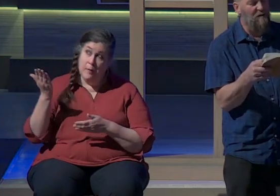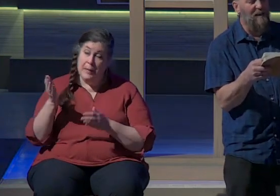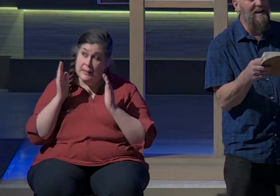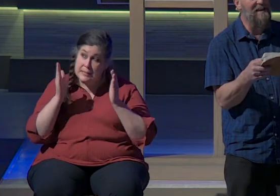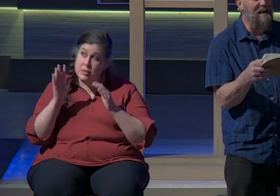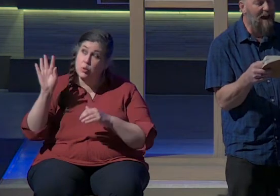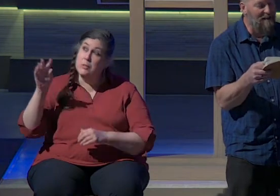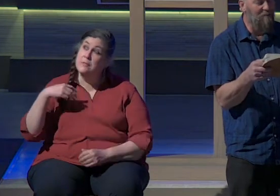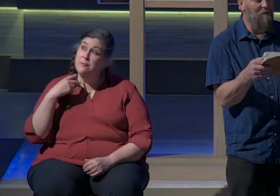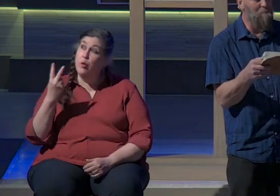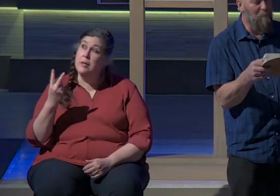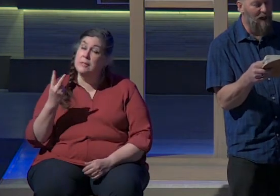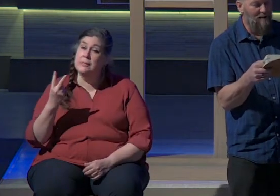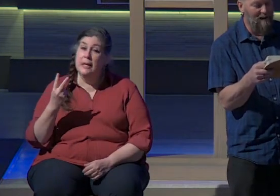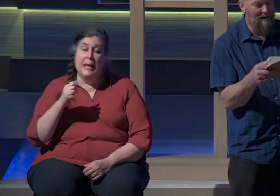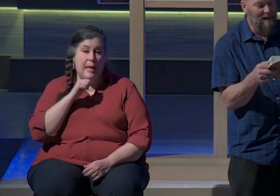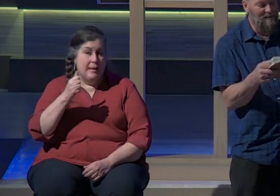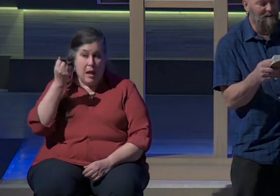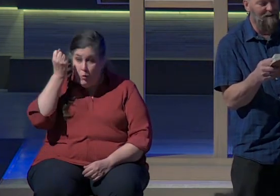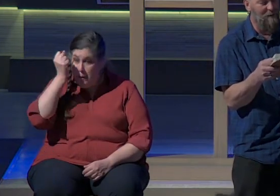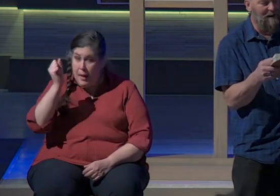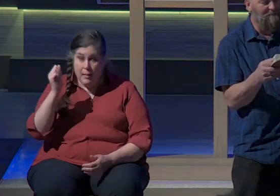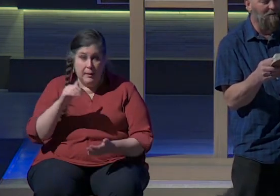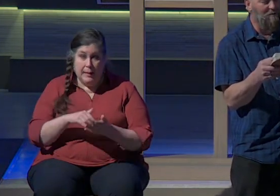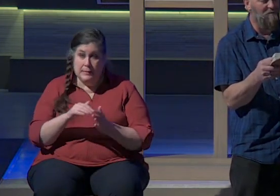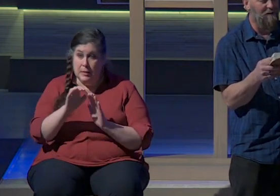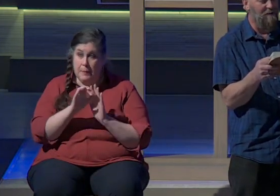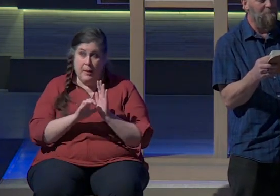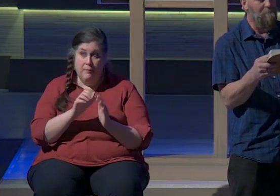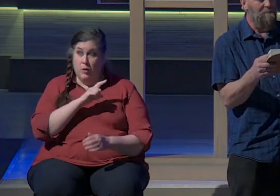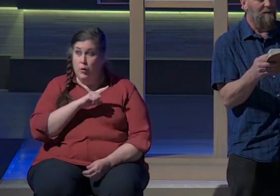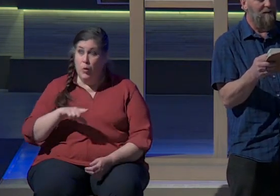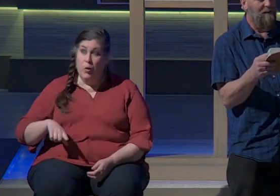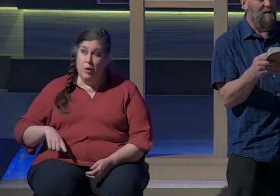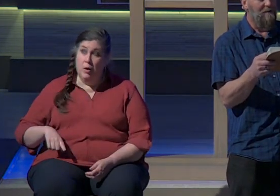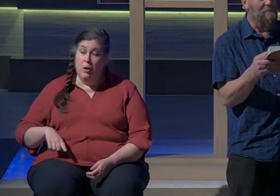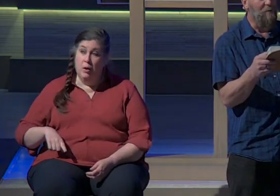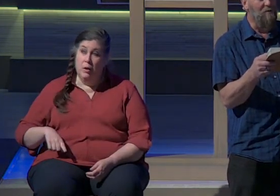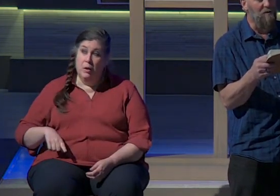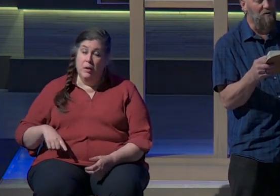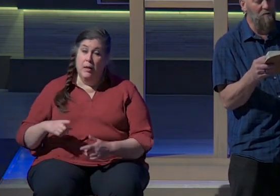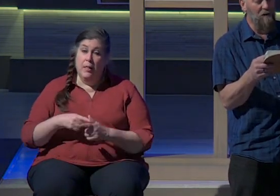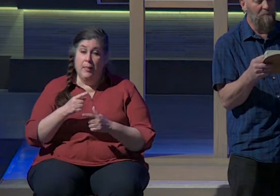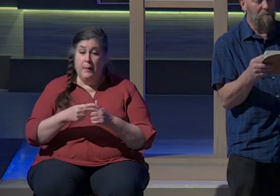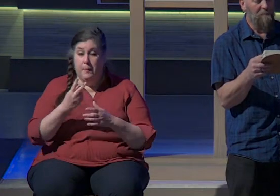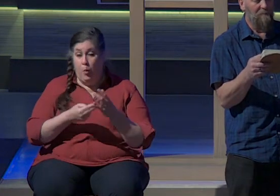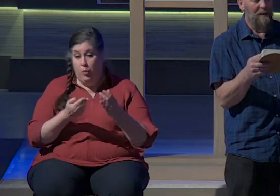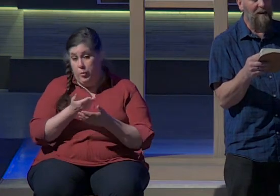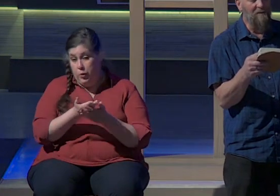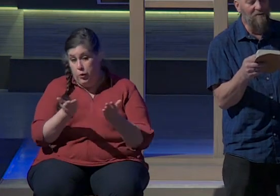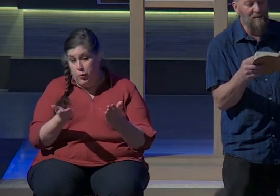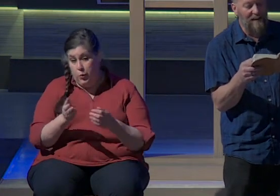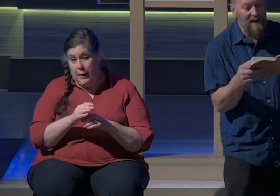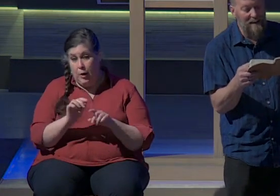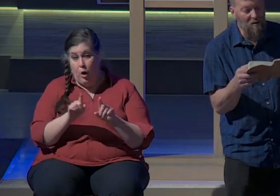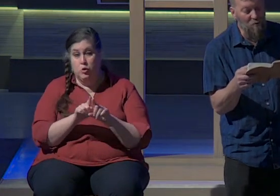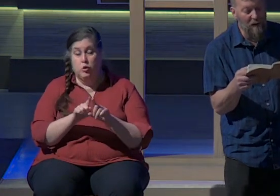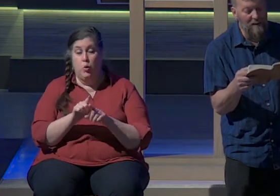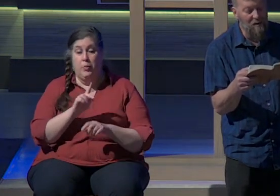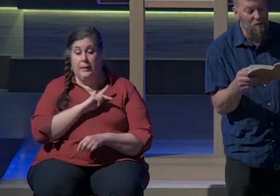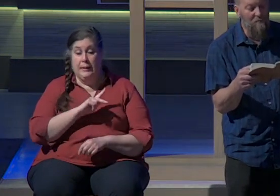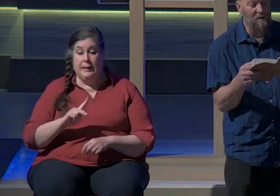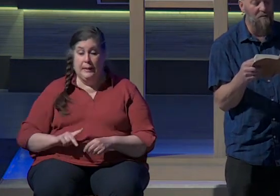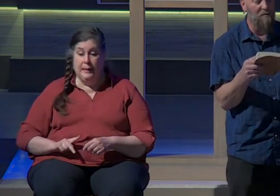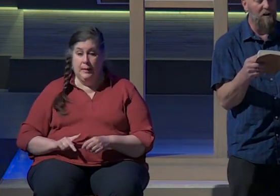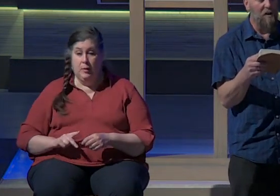his voice and not rebel against the command of the Lord, then both you and also the king who